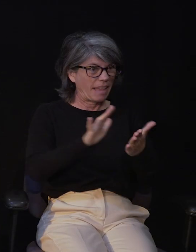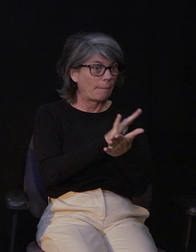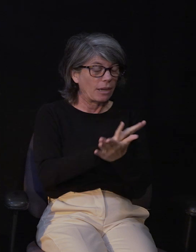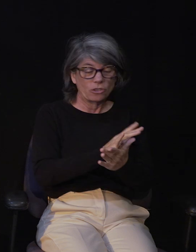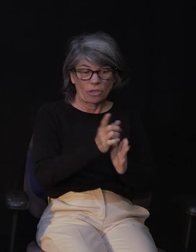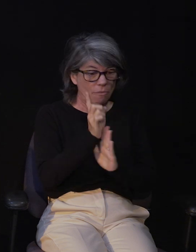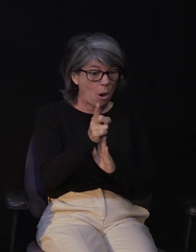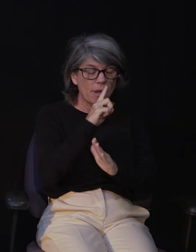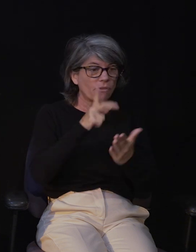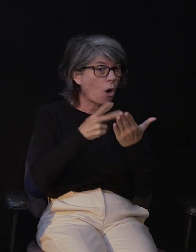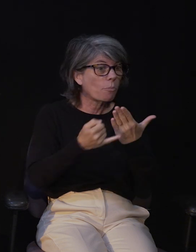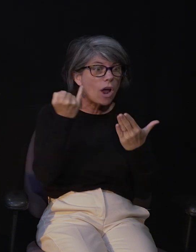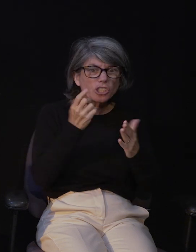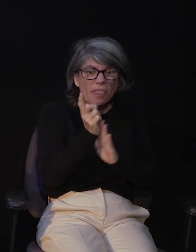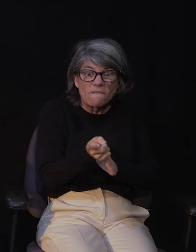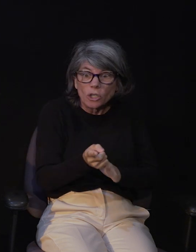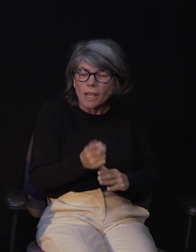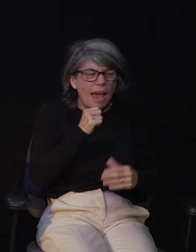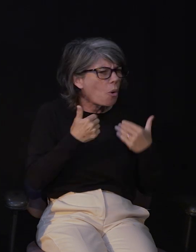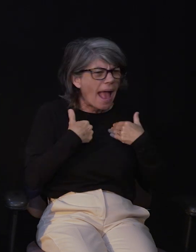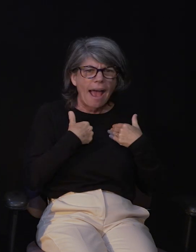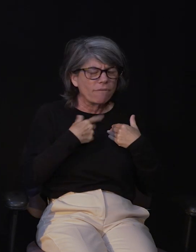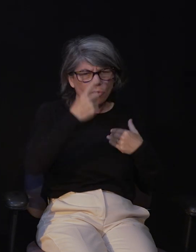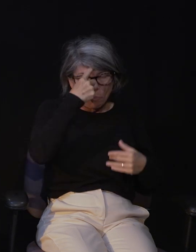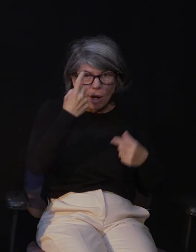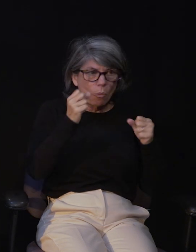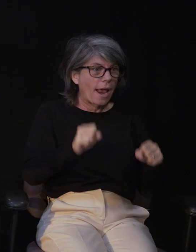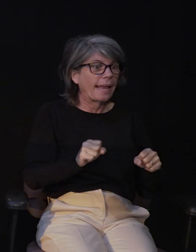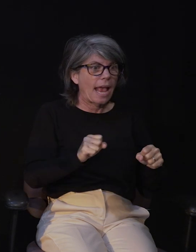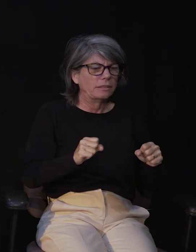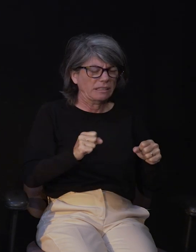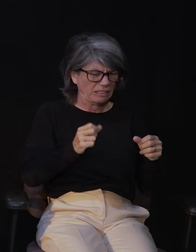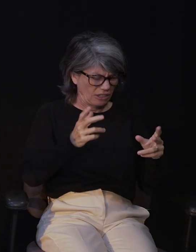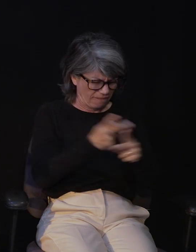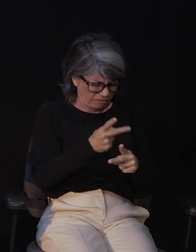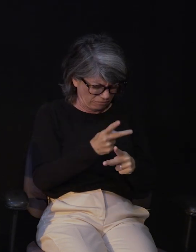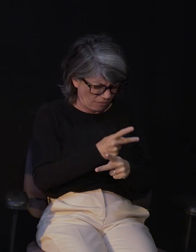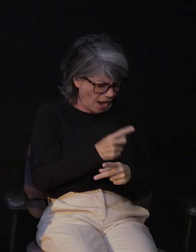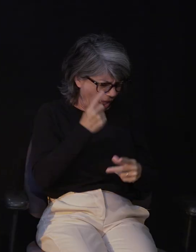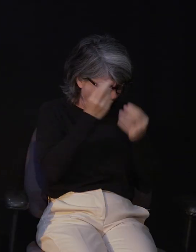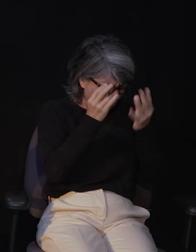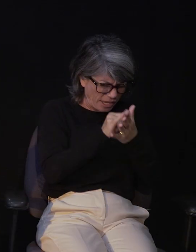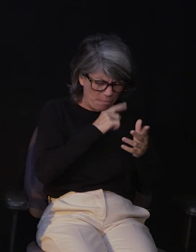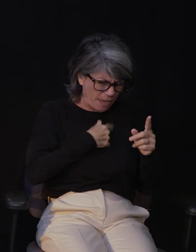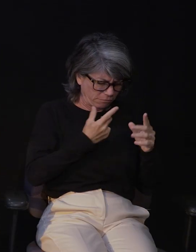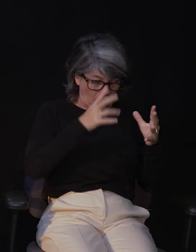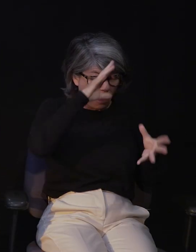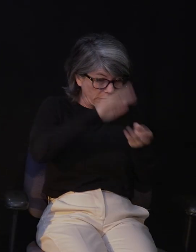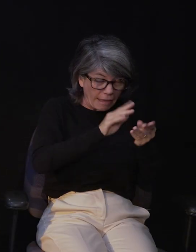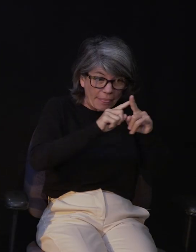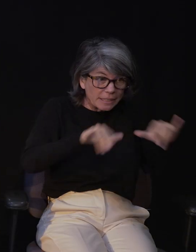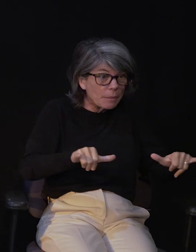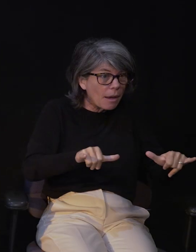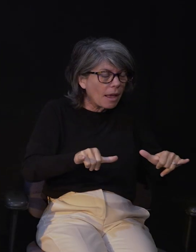of a project, I don't have the kind of brain where I can meter it out or I think of it kind of all at once,